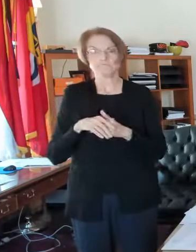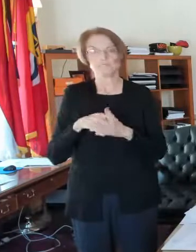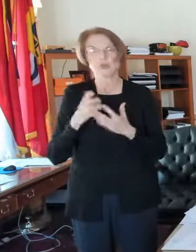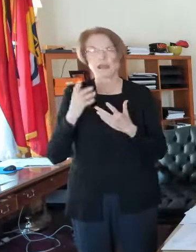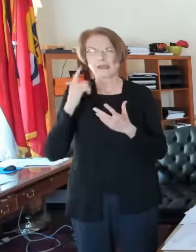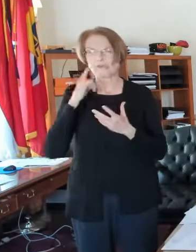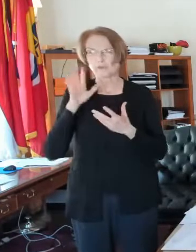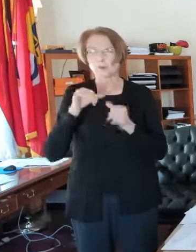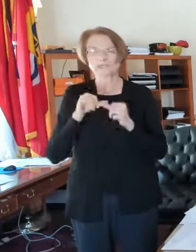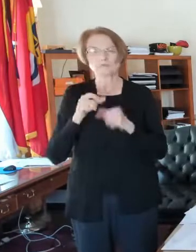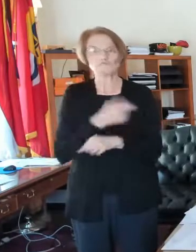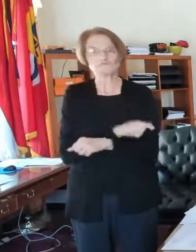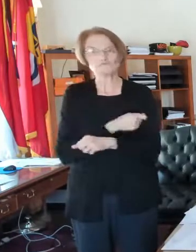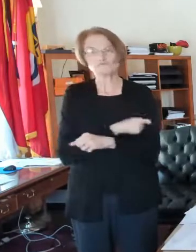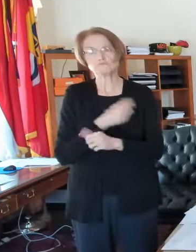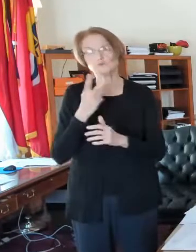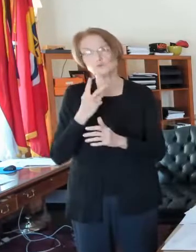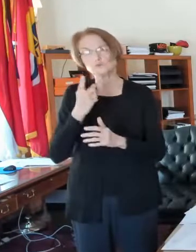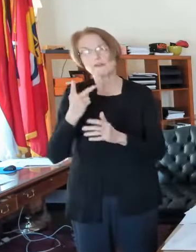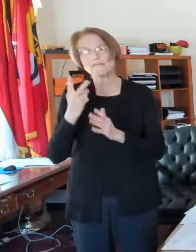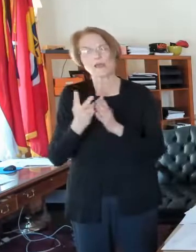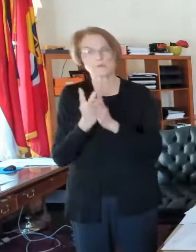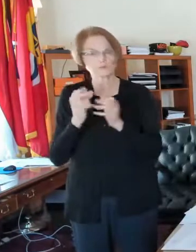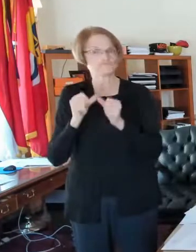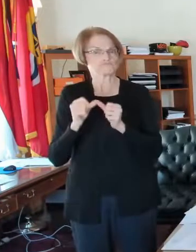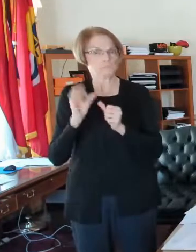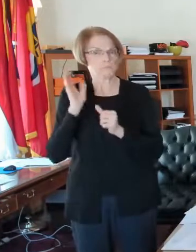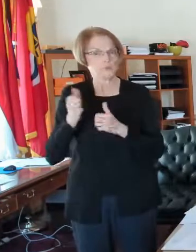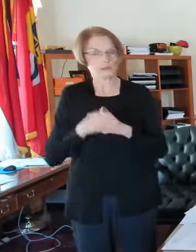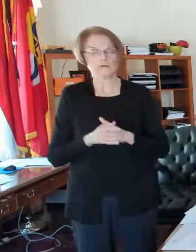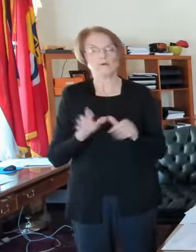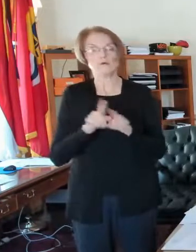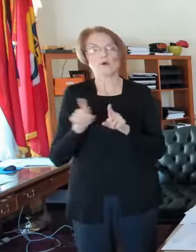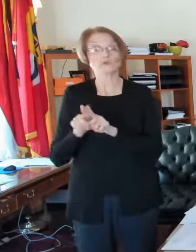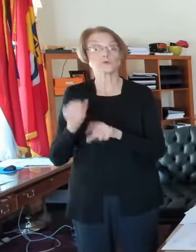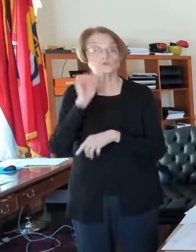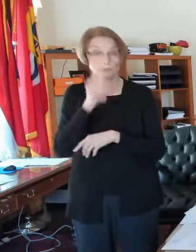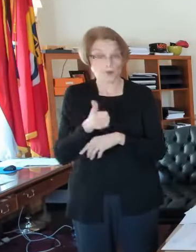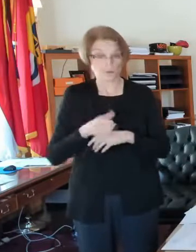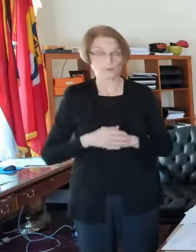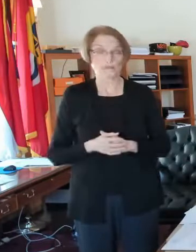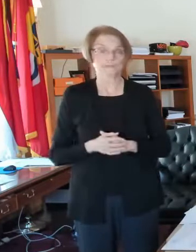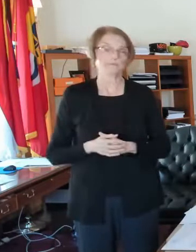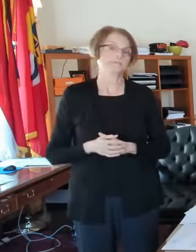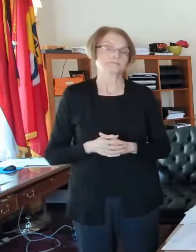hours, I guess it is. And so, and then also tomorrow. It's